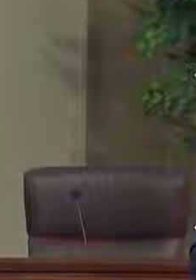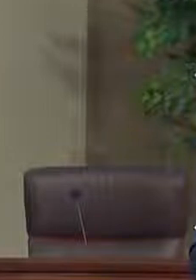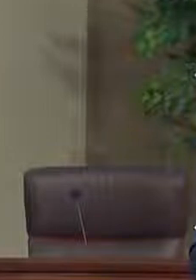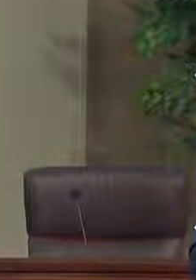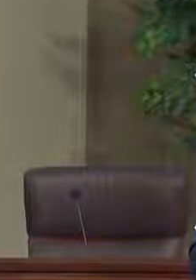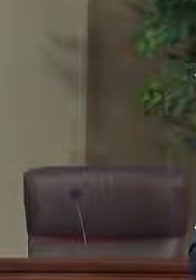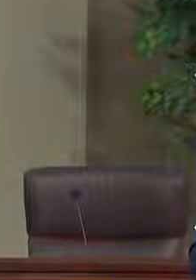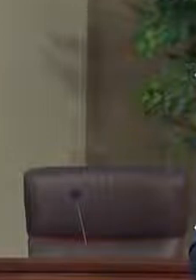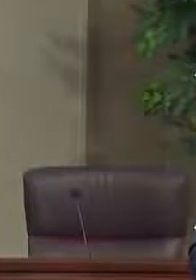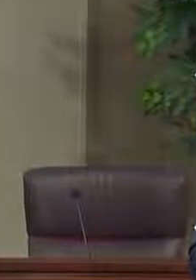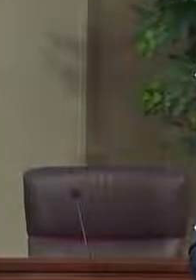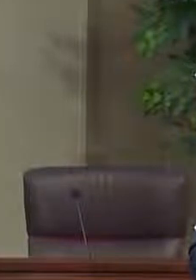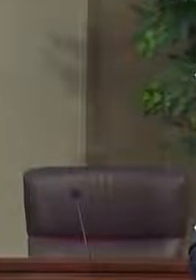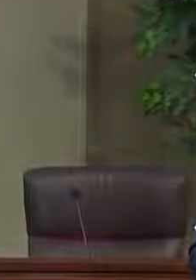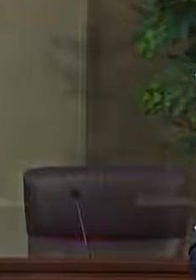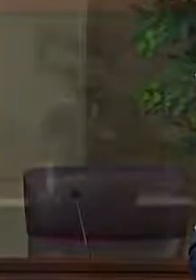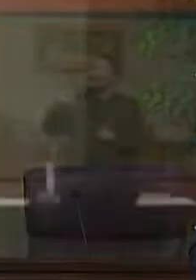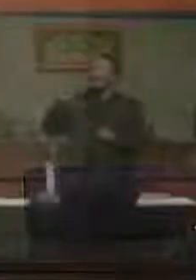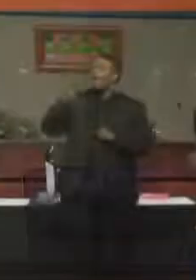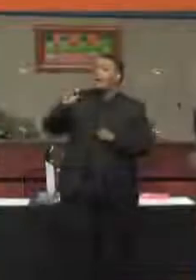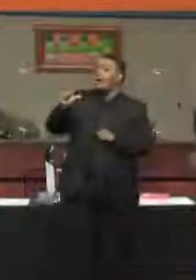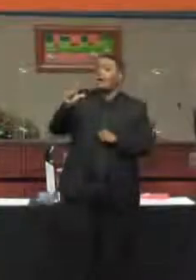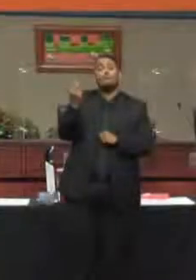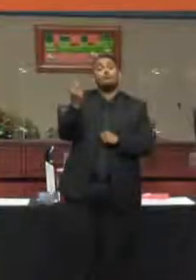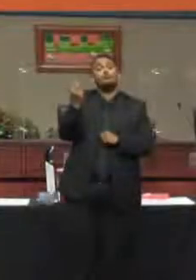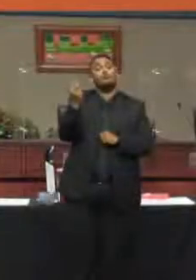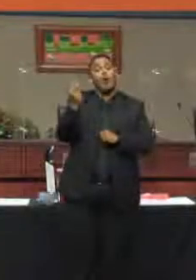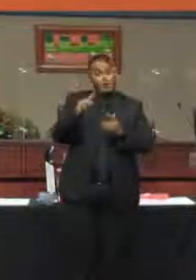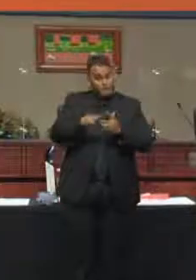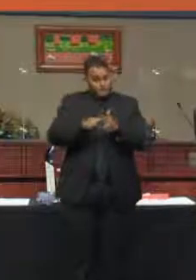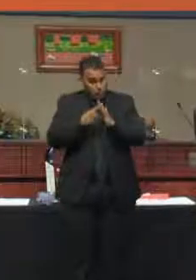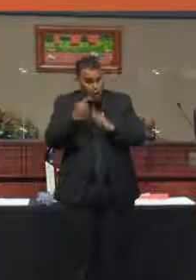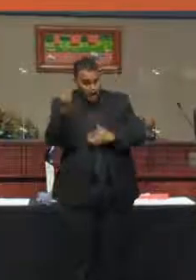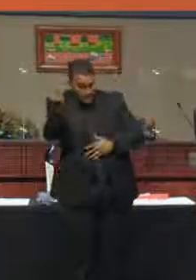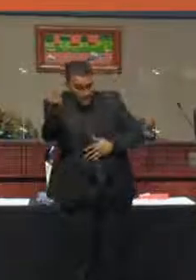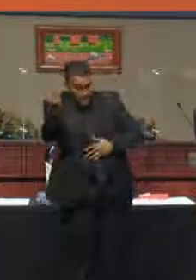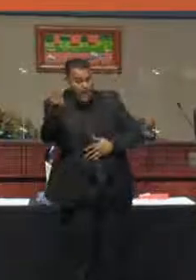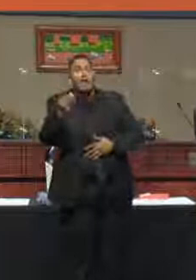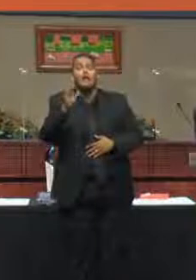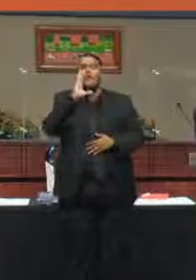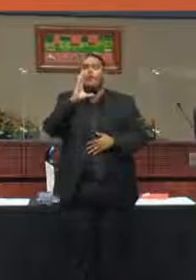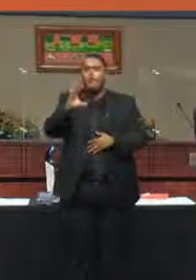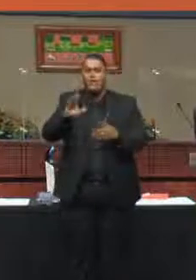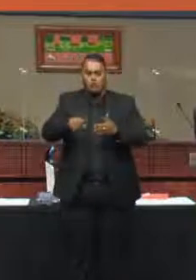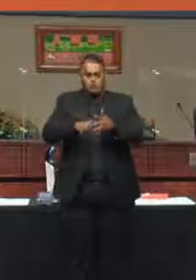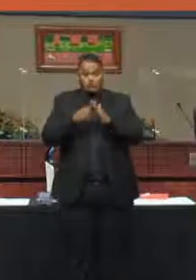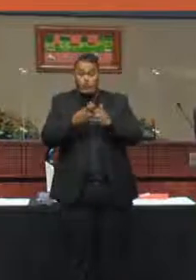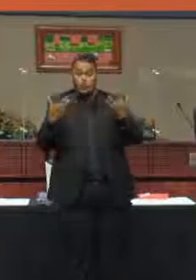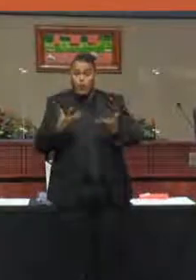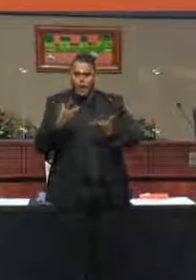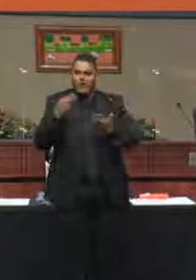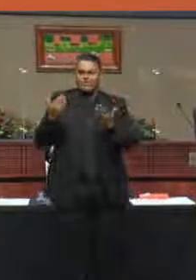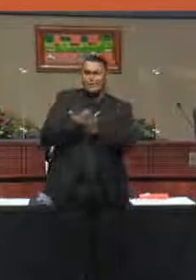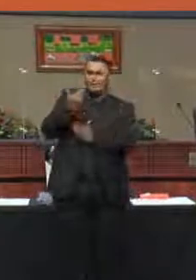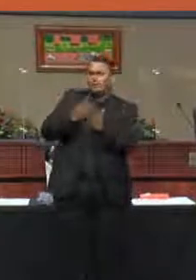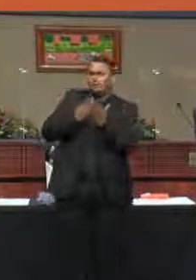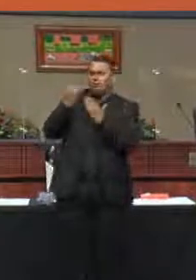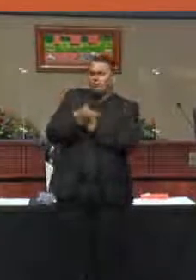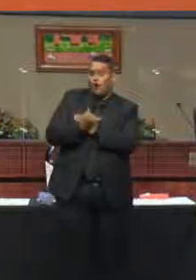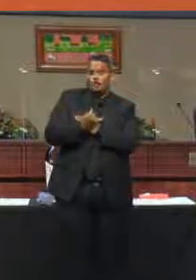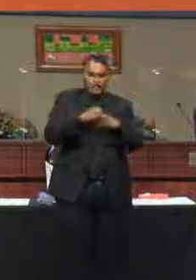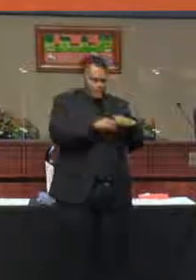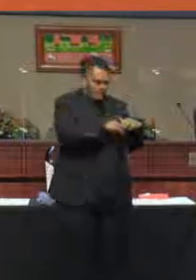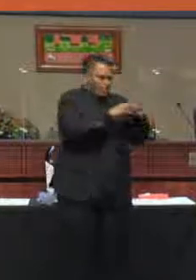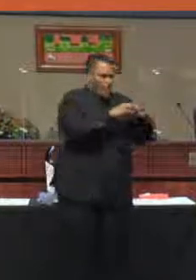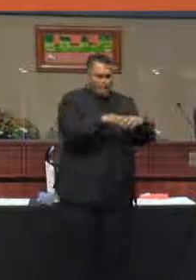the 12th, we will take the vaccine into key areas in our community and neighborhoods by launching our very own Orange